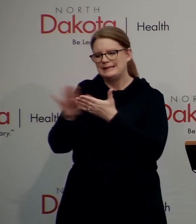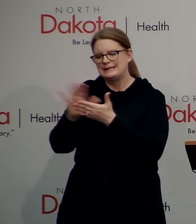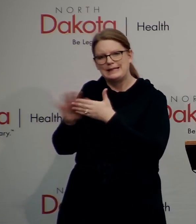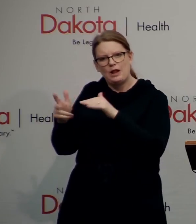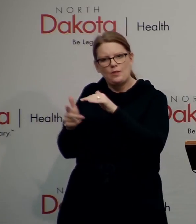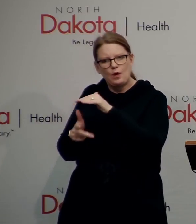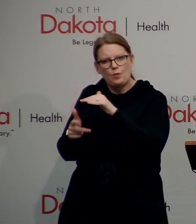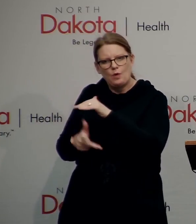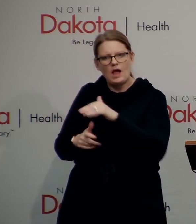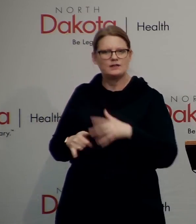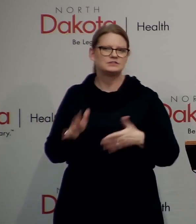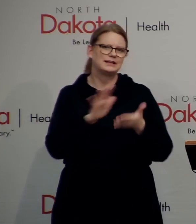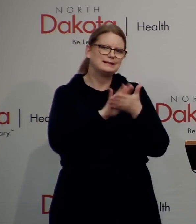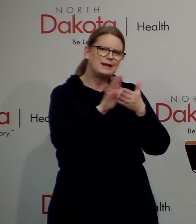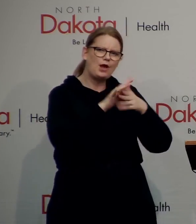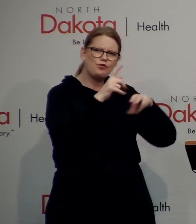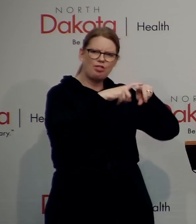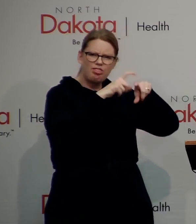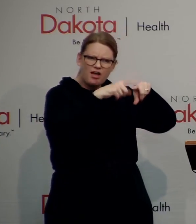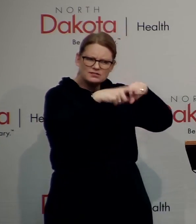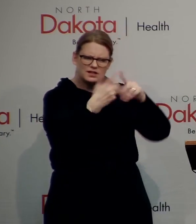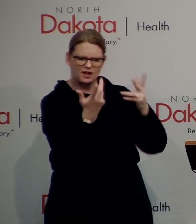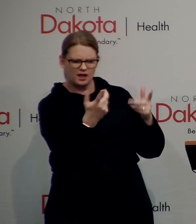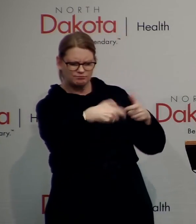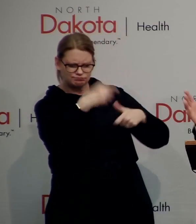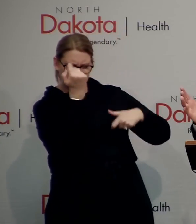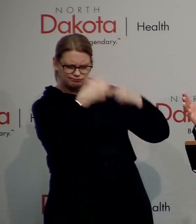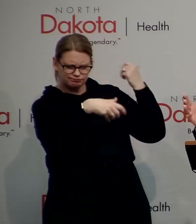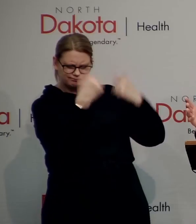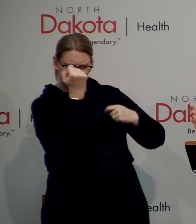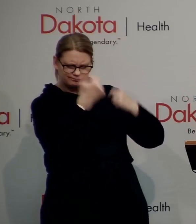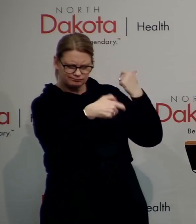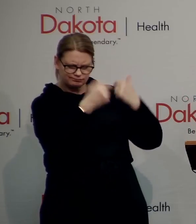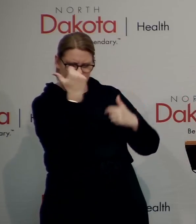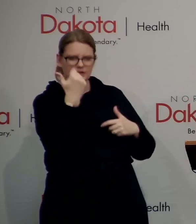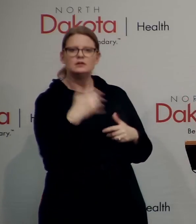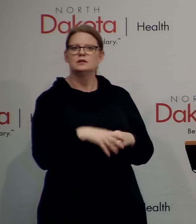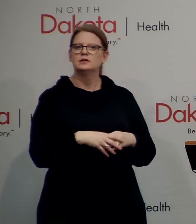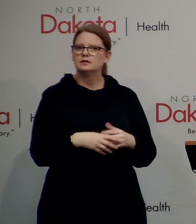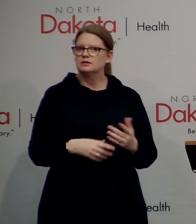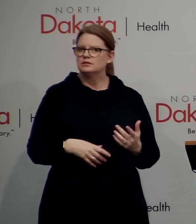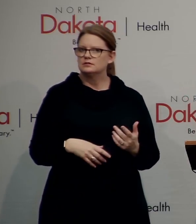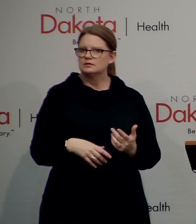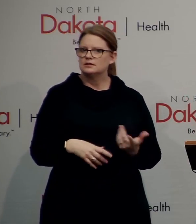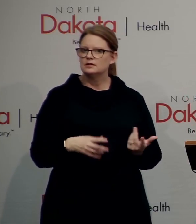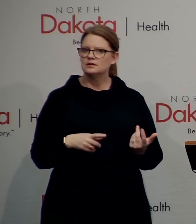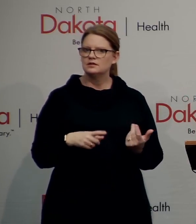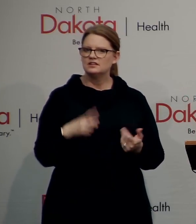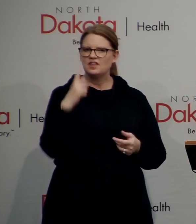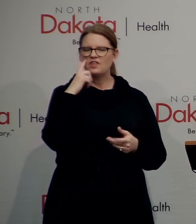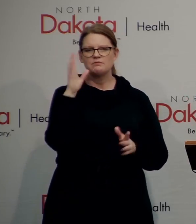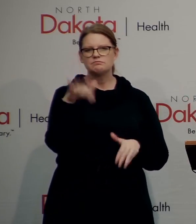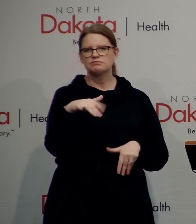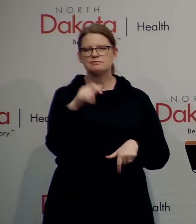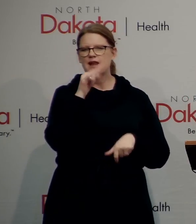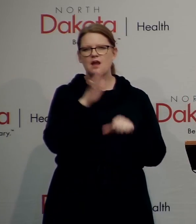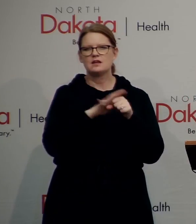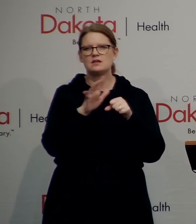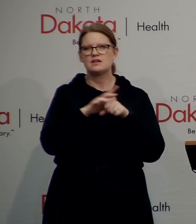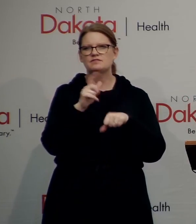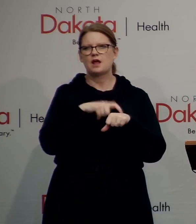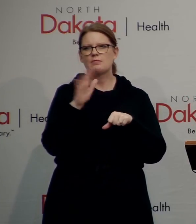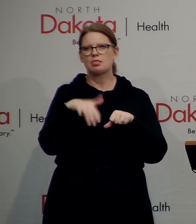waiting to clean out that closet. This is a chance to do all the things that you didn't think you had time to do. And